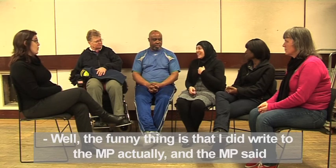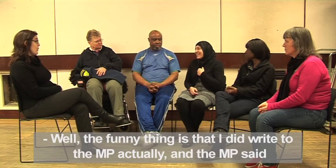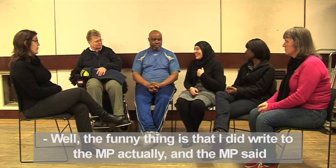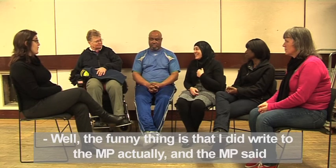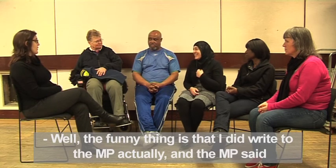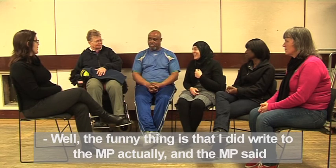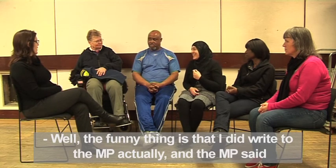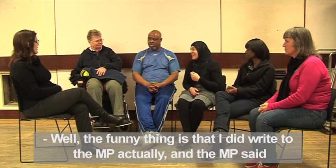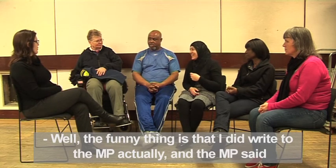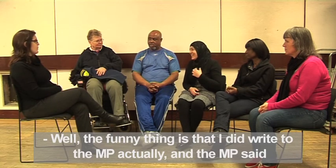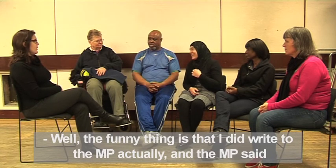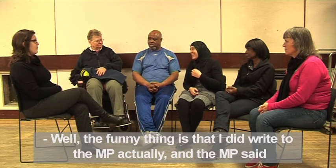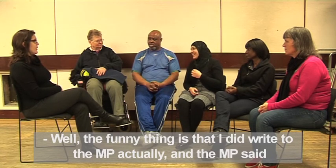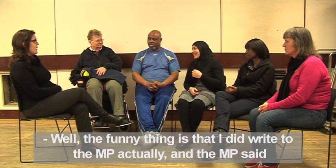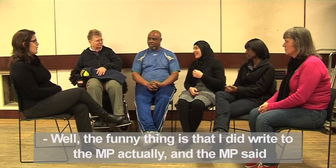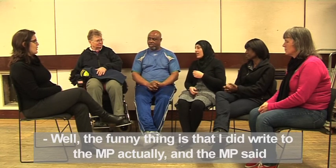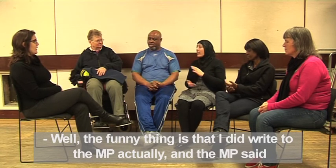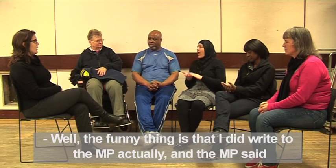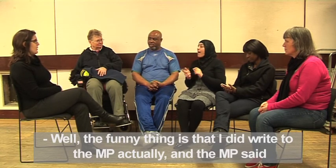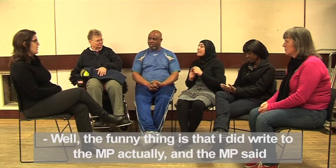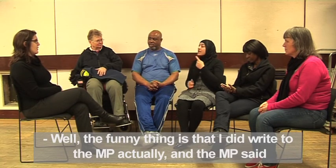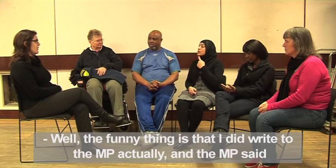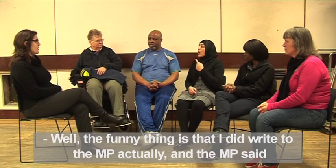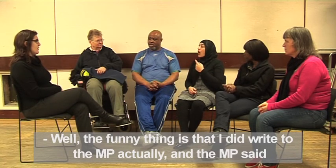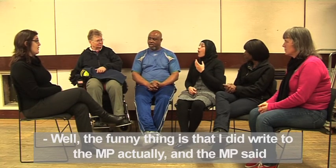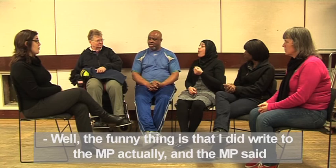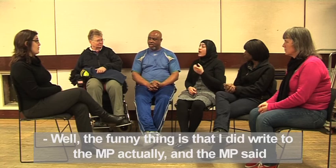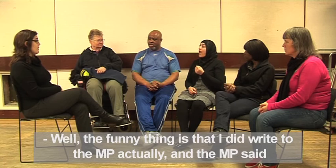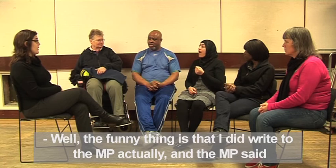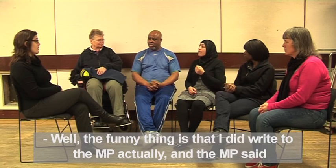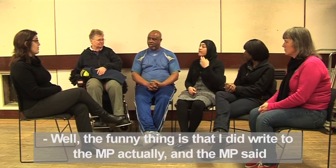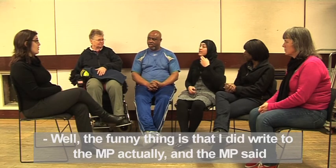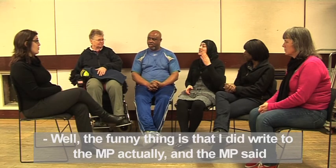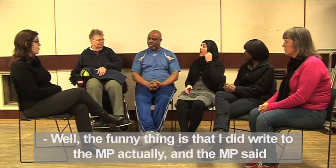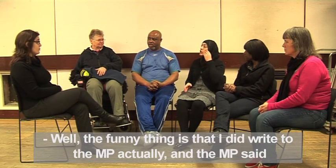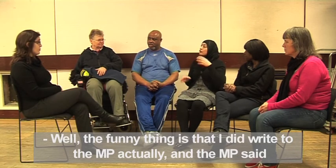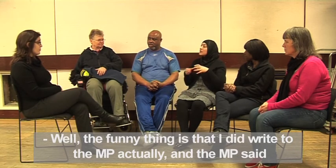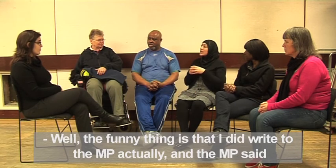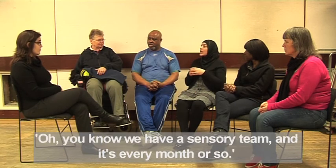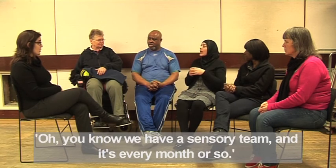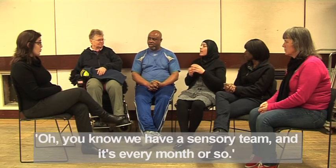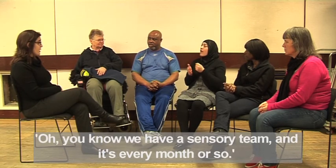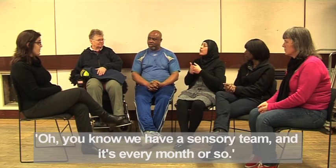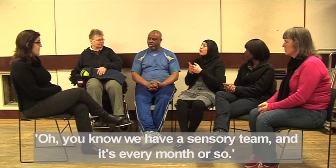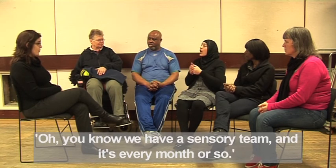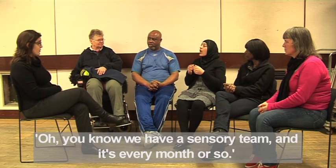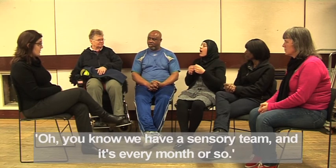Well, the funny thing is that I did write to the MP actually, and the MP said, oh, you know, we have a sensory